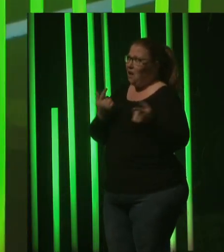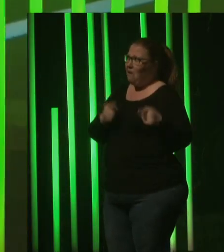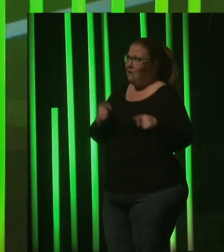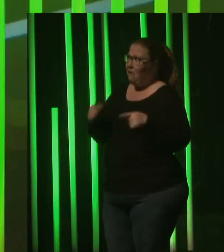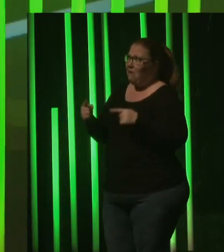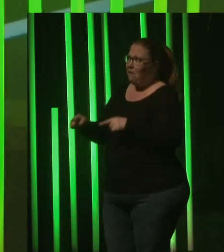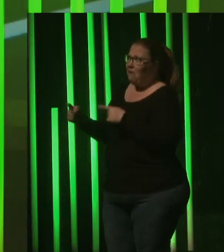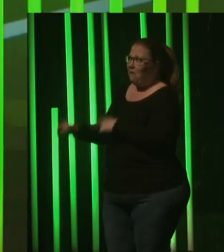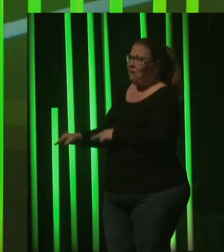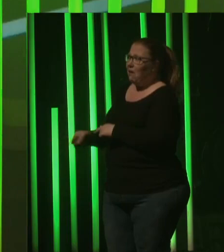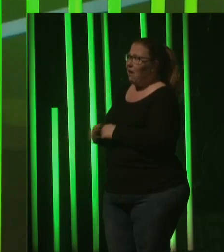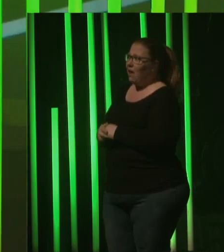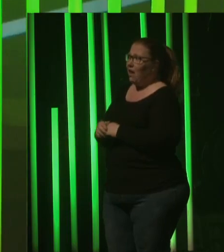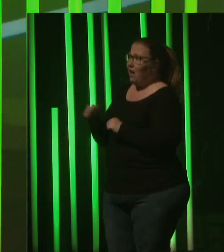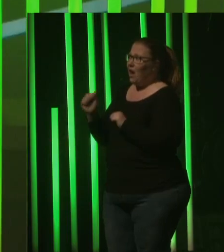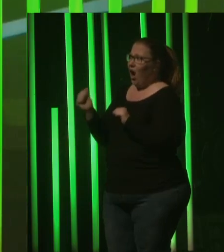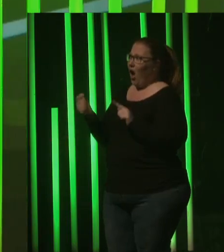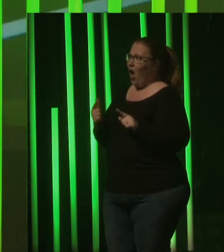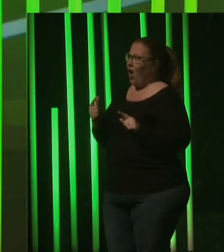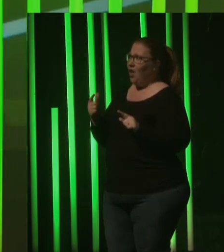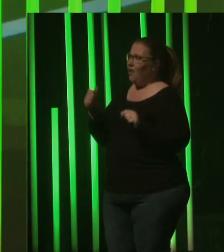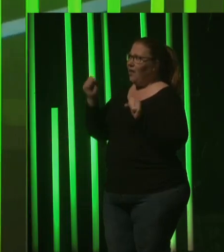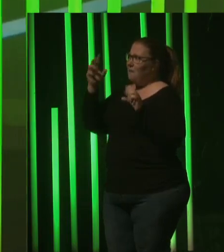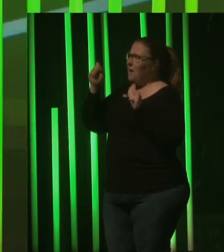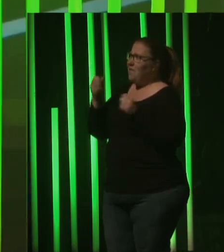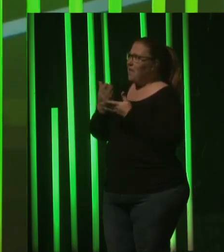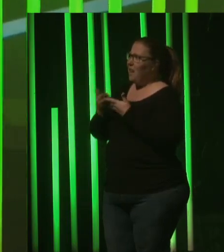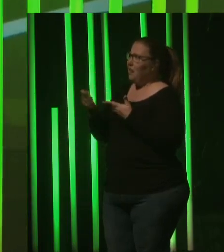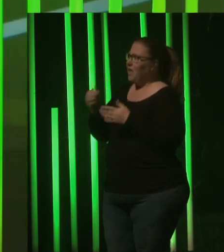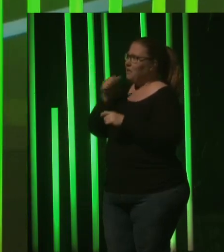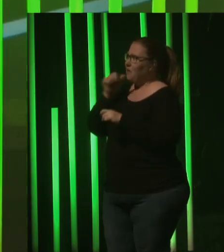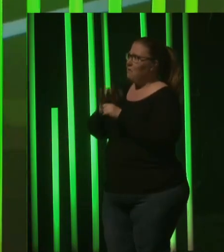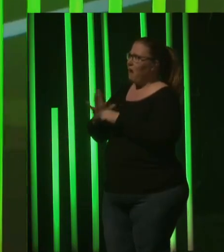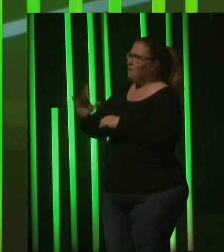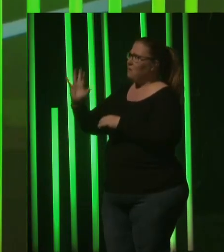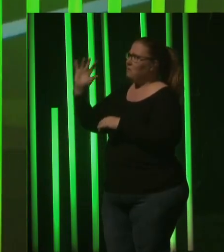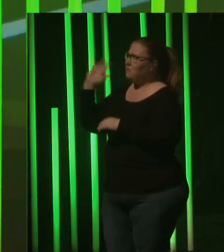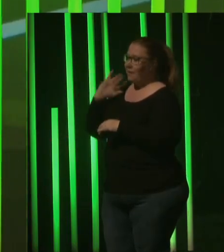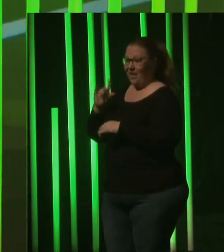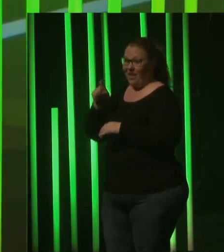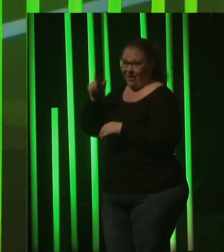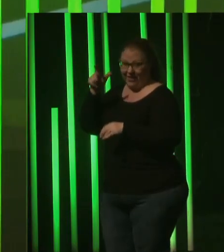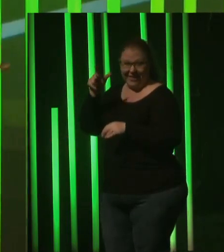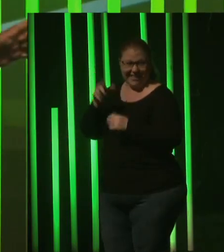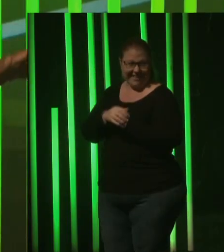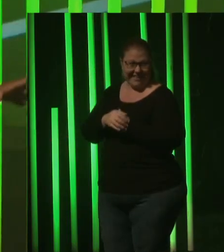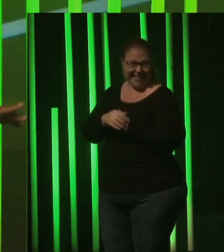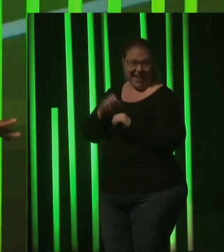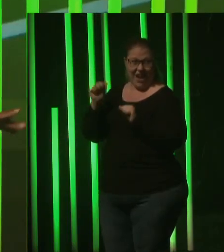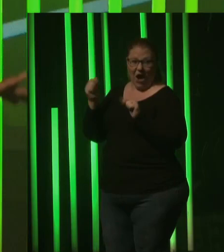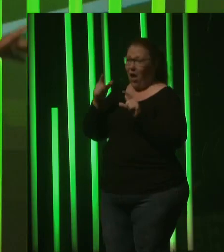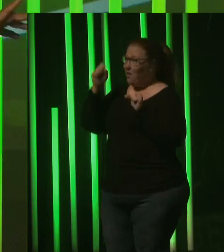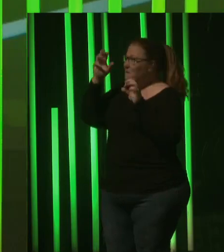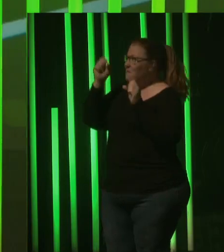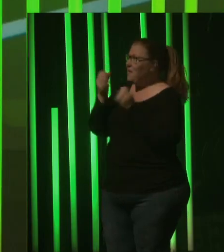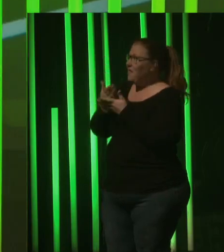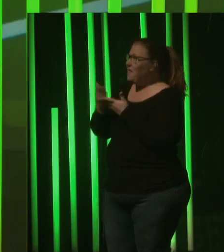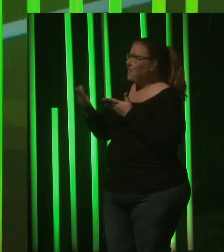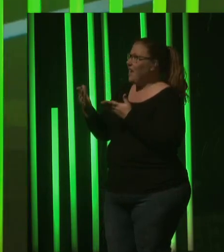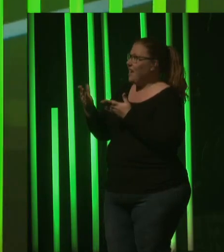him? Where all his wonders, listen, where all his wonders, you got to listen, where all his wonders that